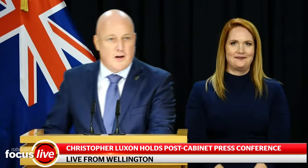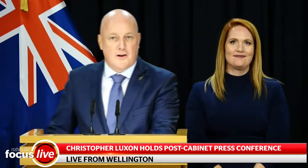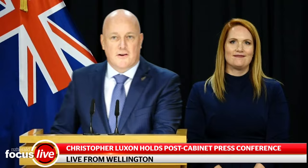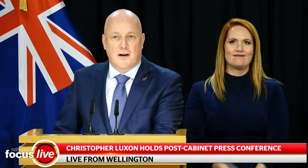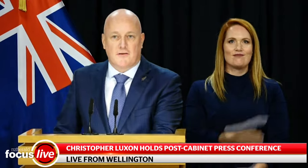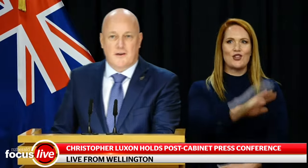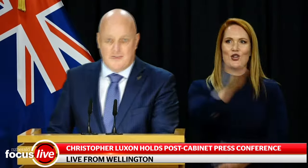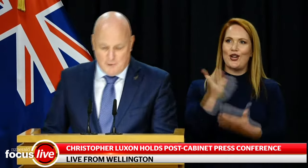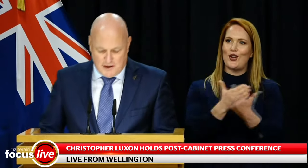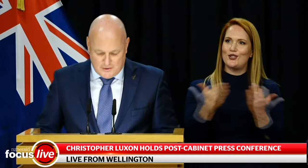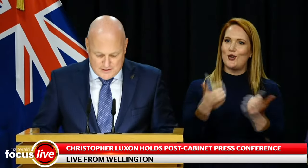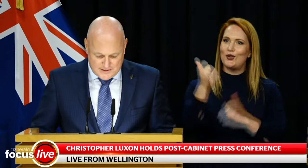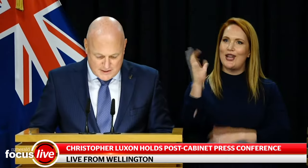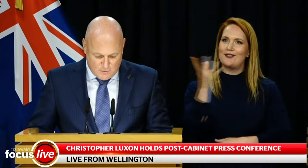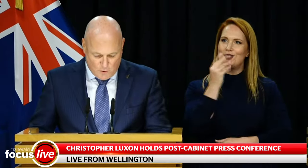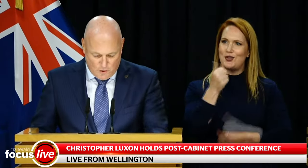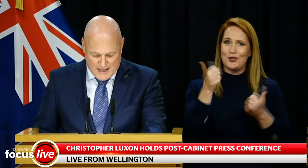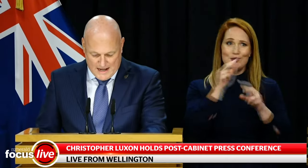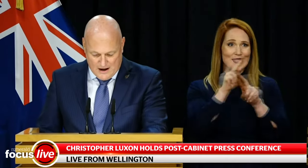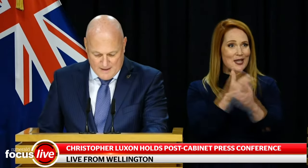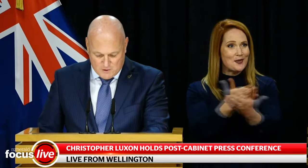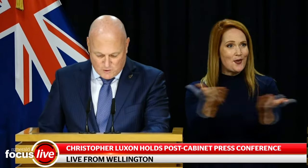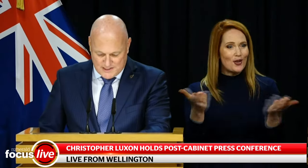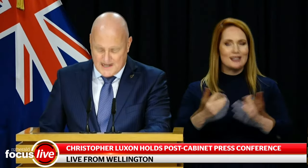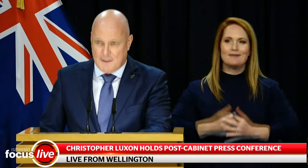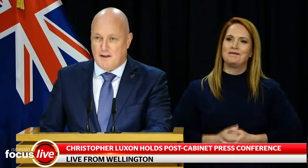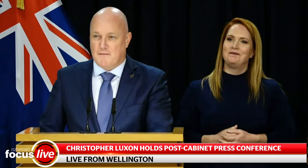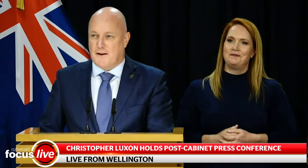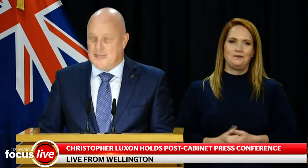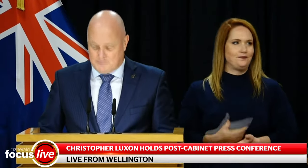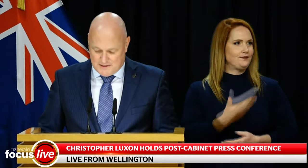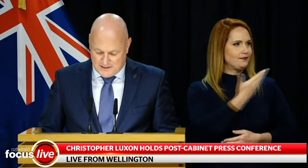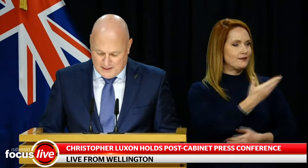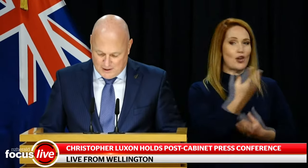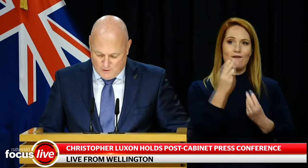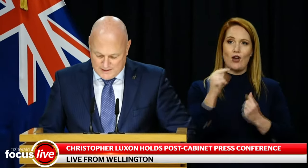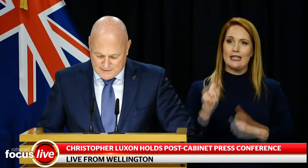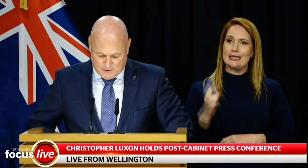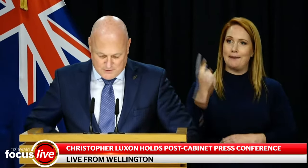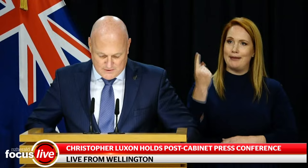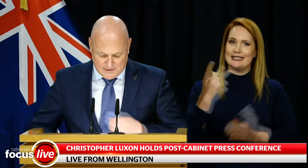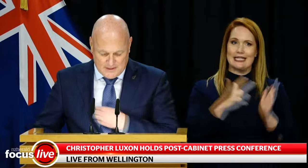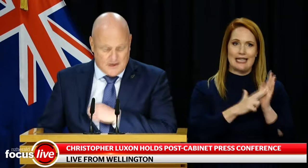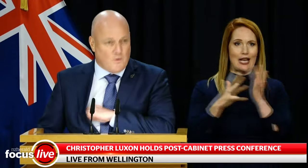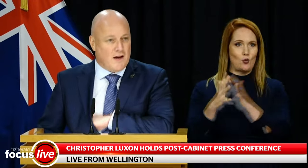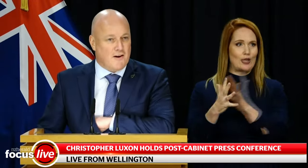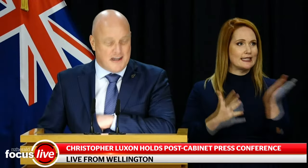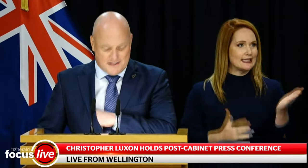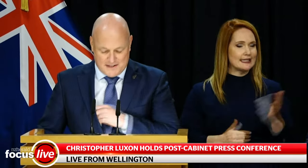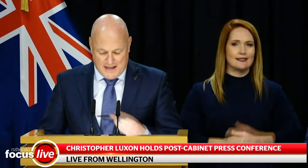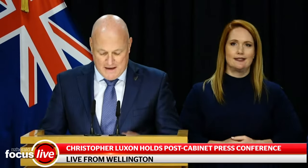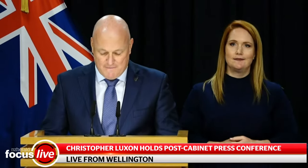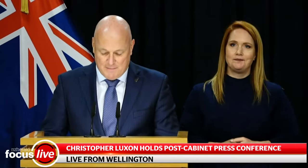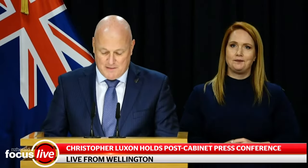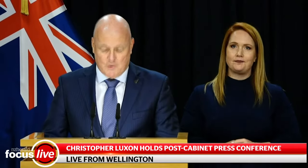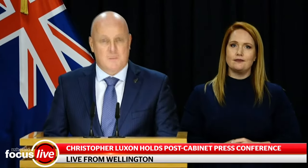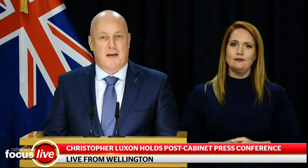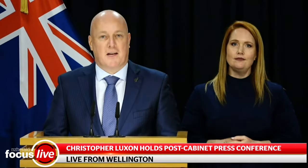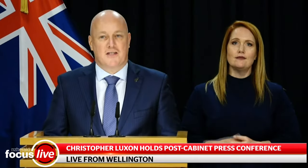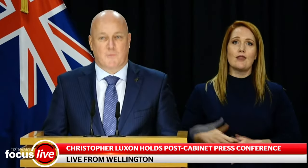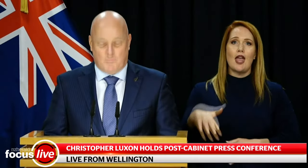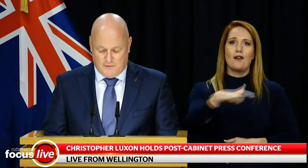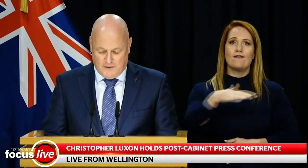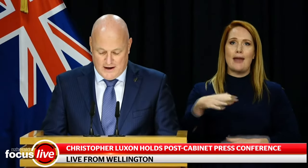Well, kia ora koutou, good afternoon everybody, good to see you all. I am joined today by Finance Minister Nicola Willis because we are announcing our family